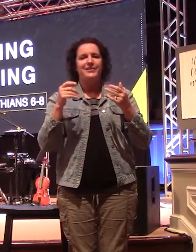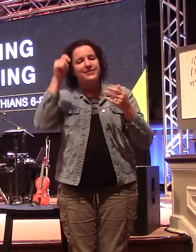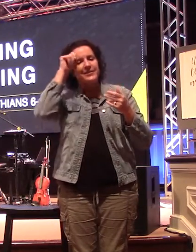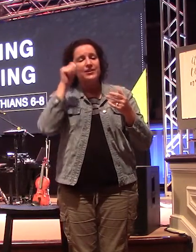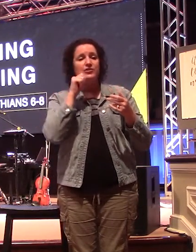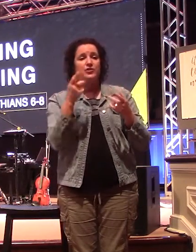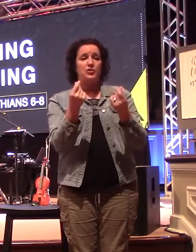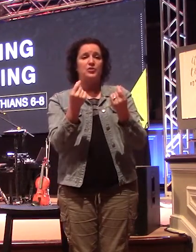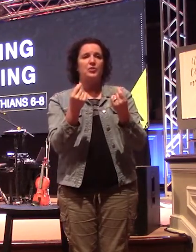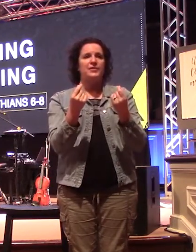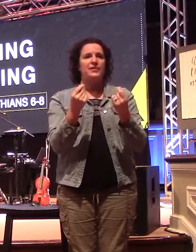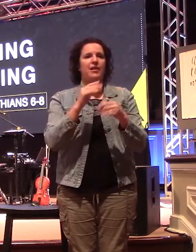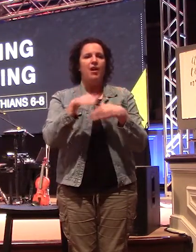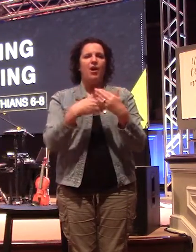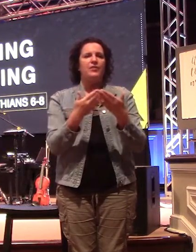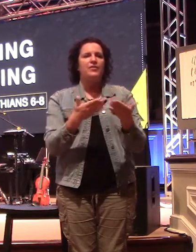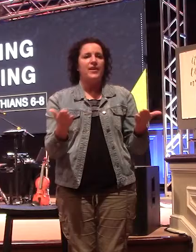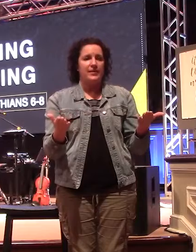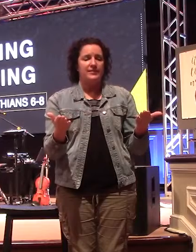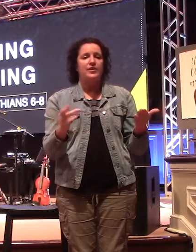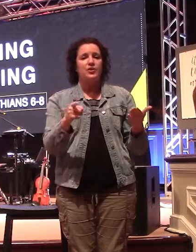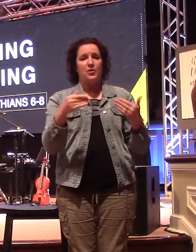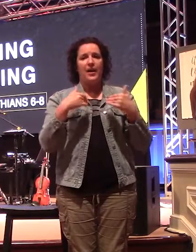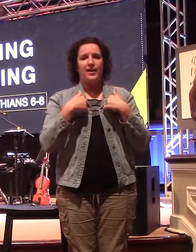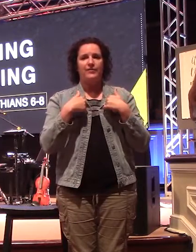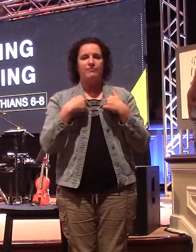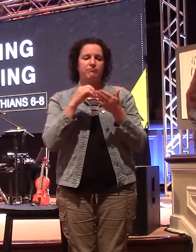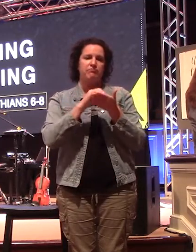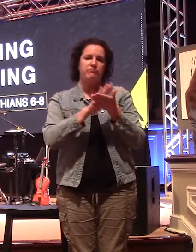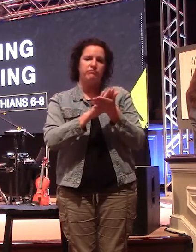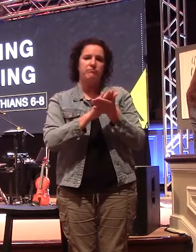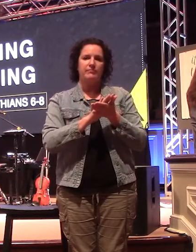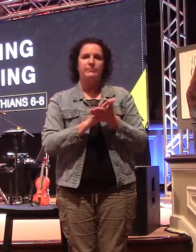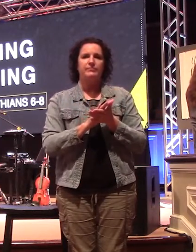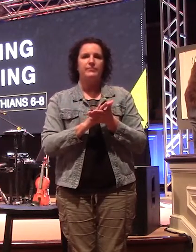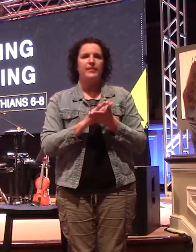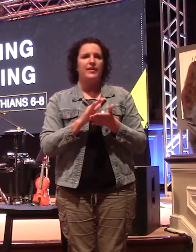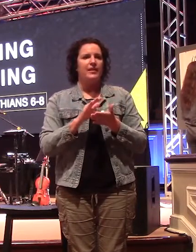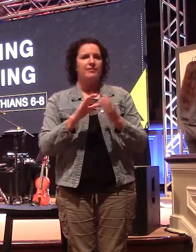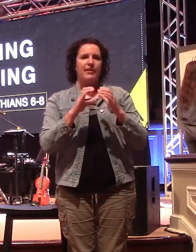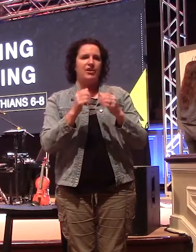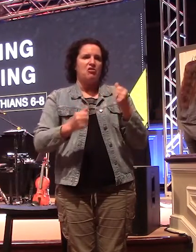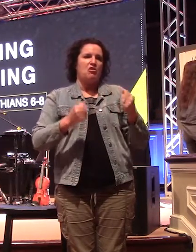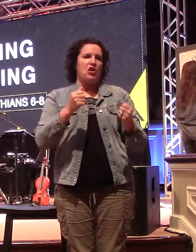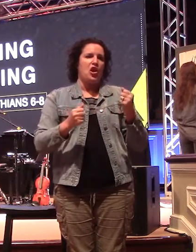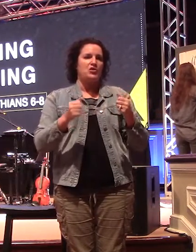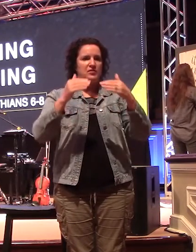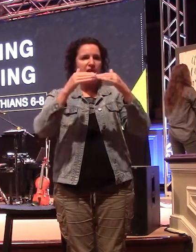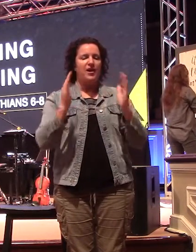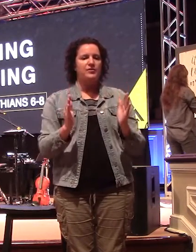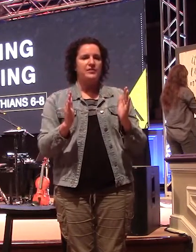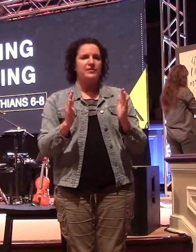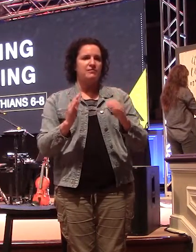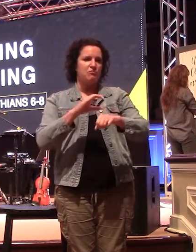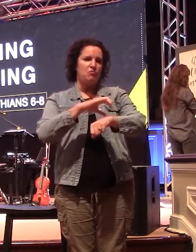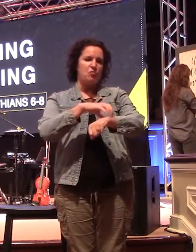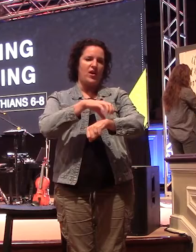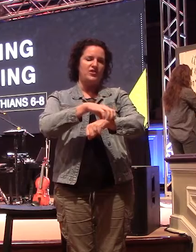dad, grandma, grandpa. So you put down stocks, bonds, real estate, mutual funds, cars, houses, watches,